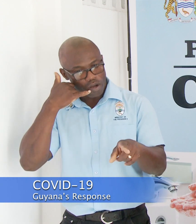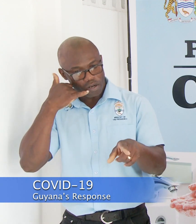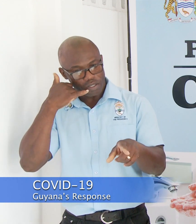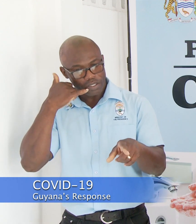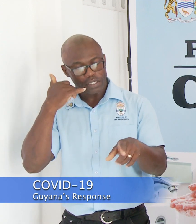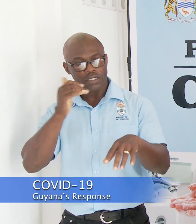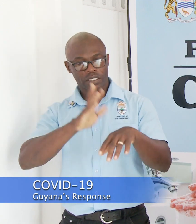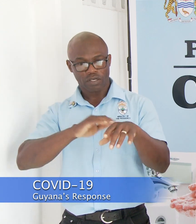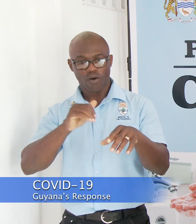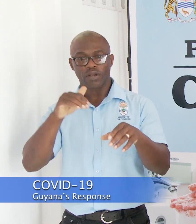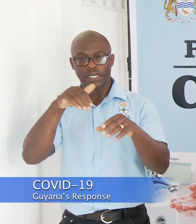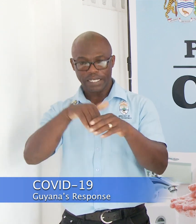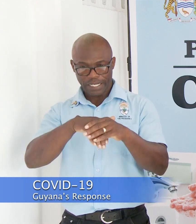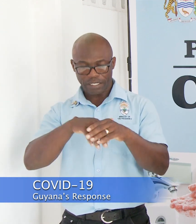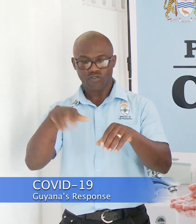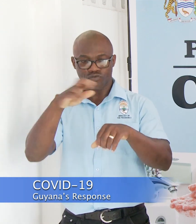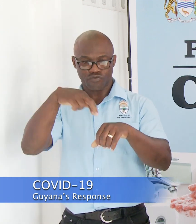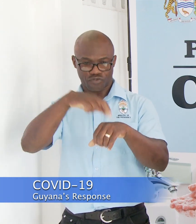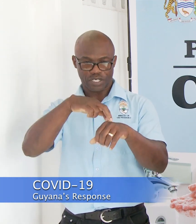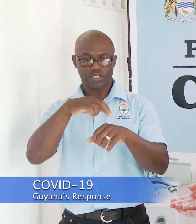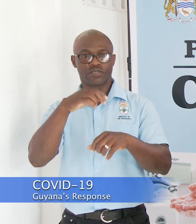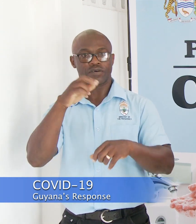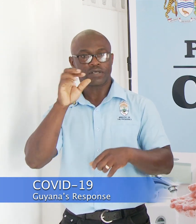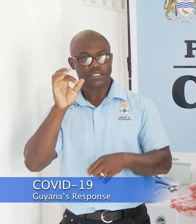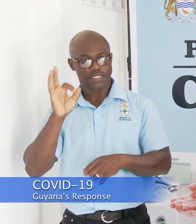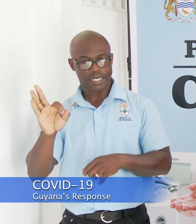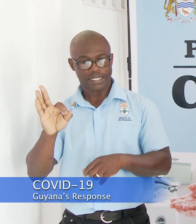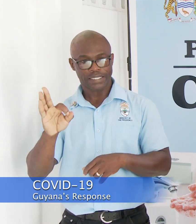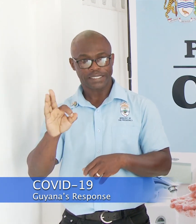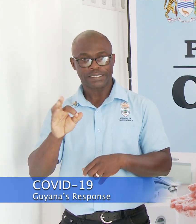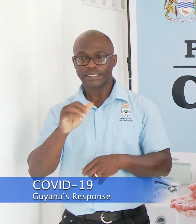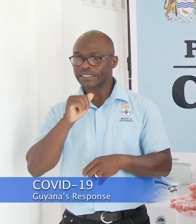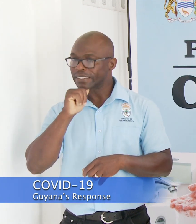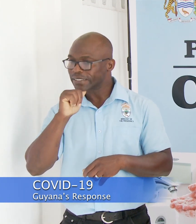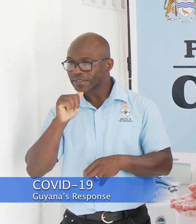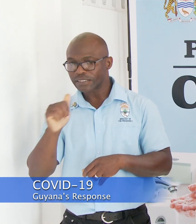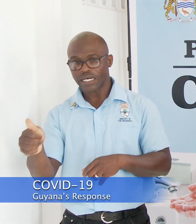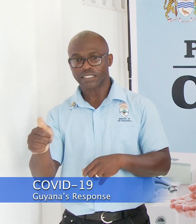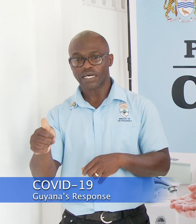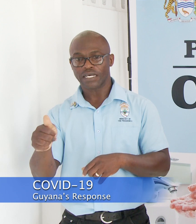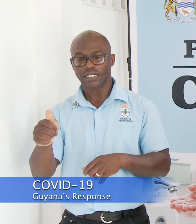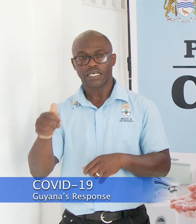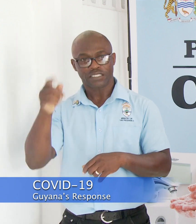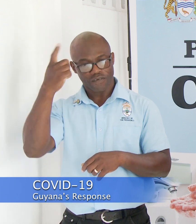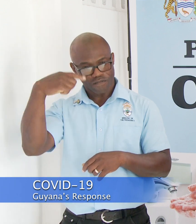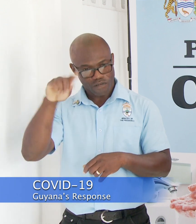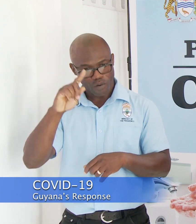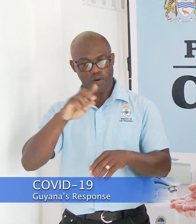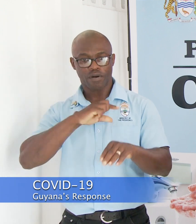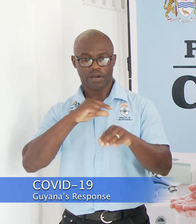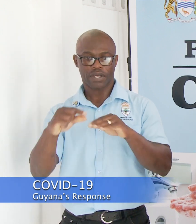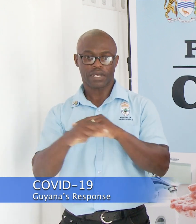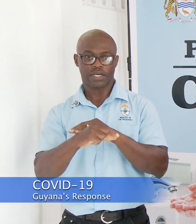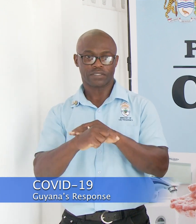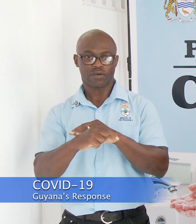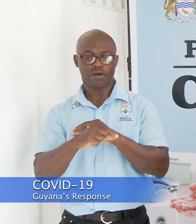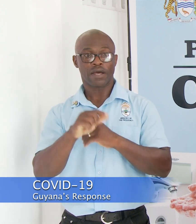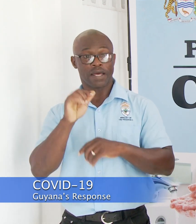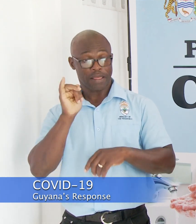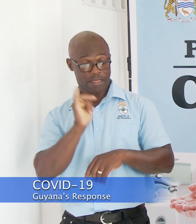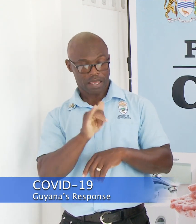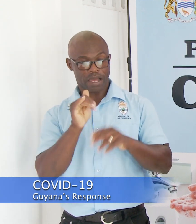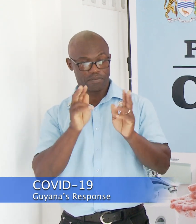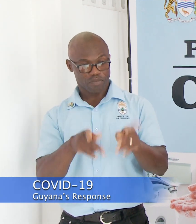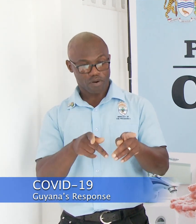case being in Region 9. This is not a case for Guyana. The individual